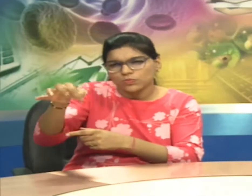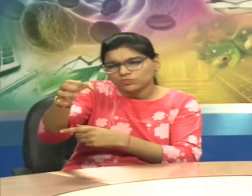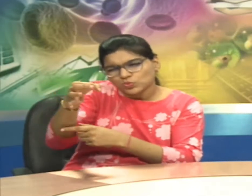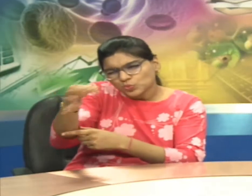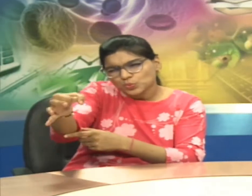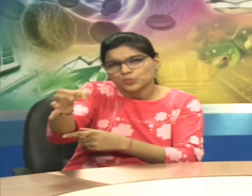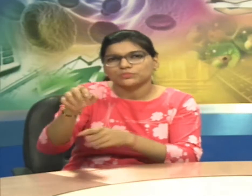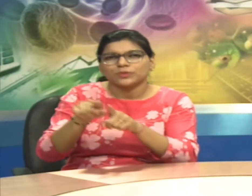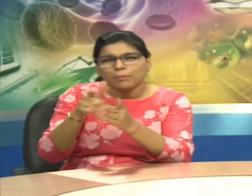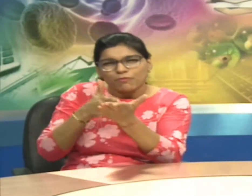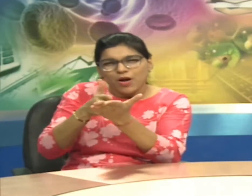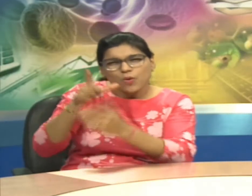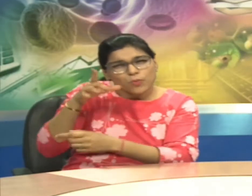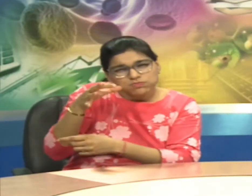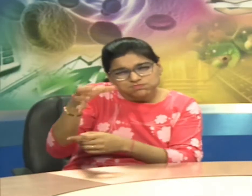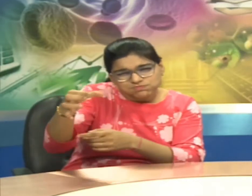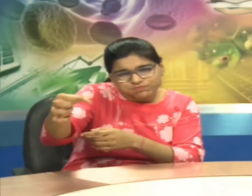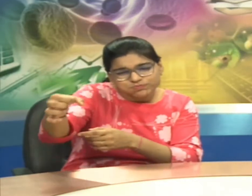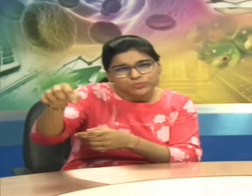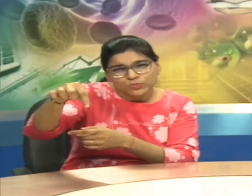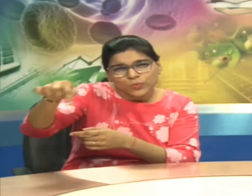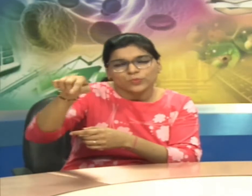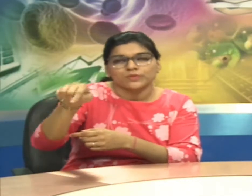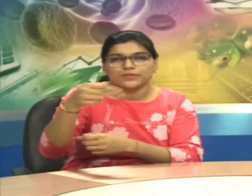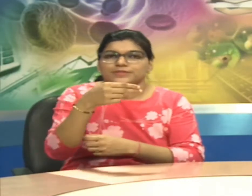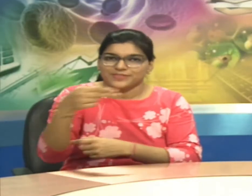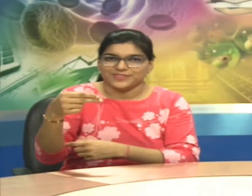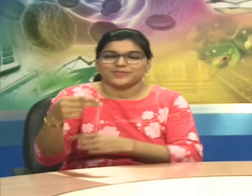which means small number of people, not a large group.